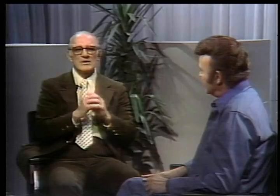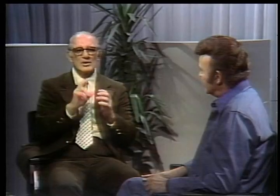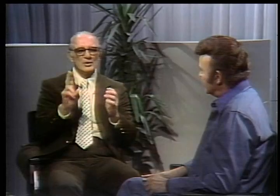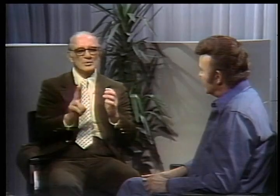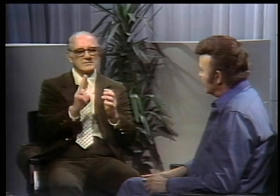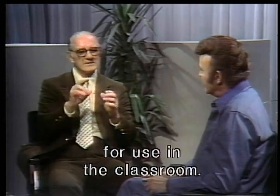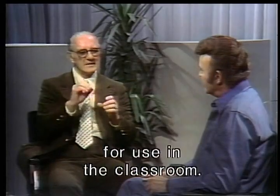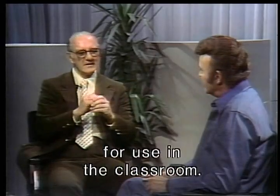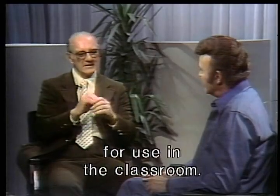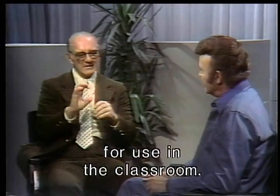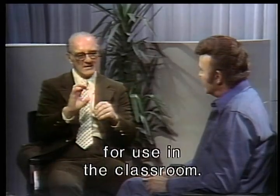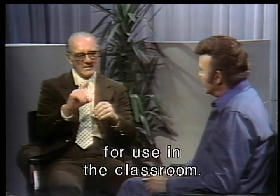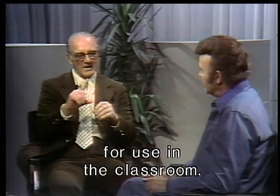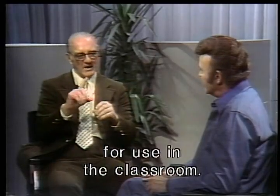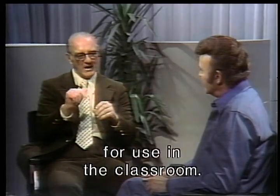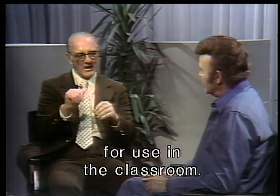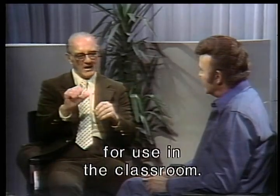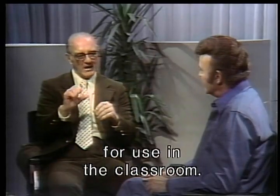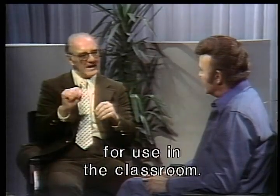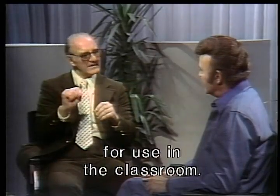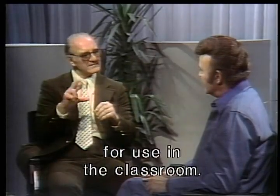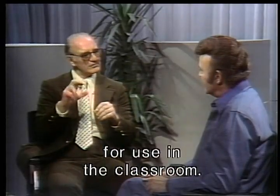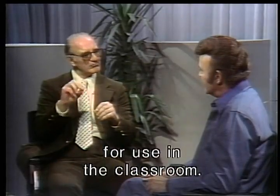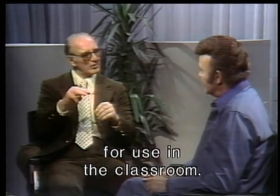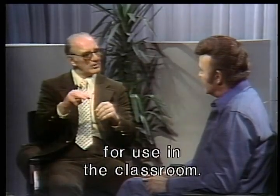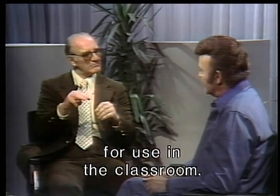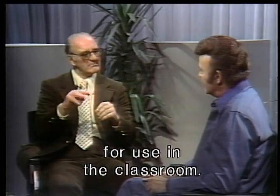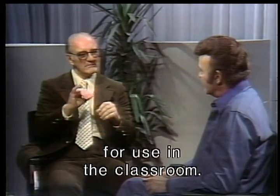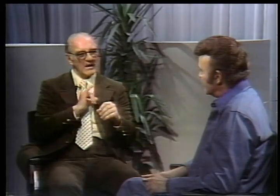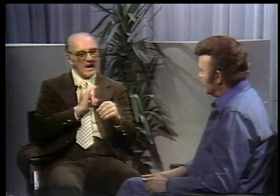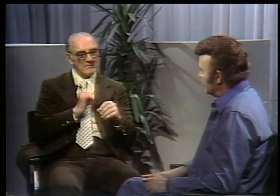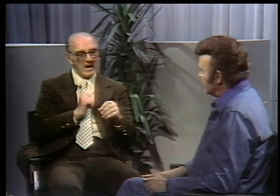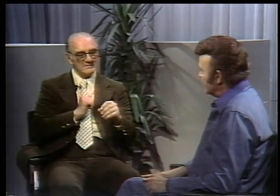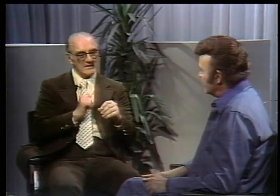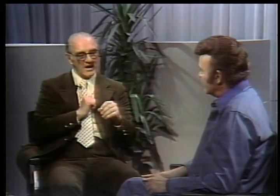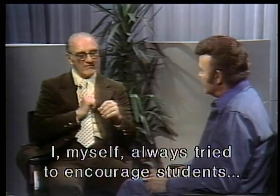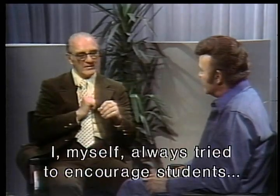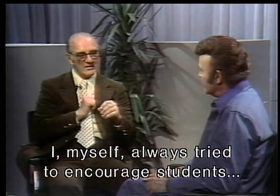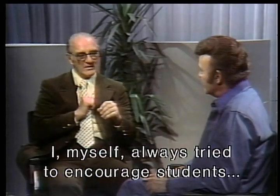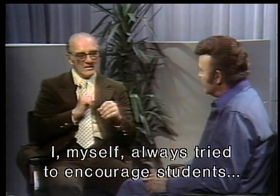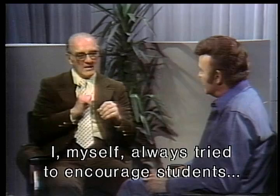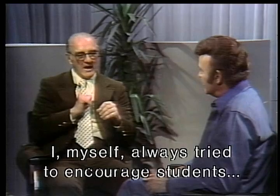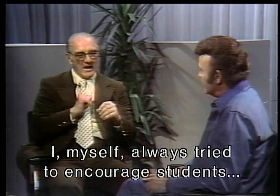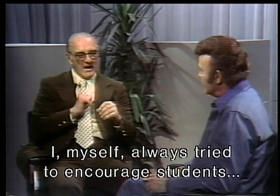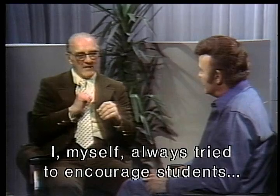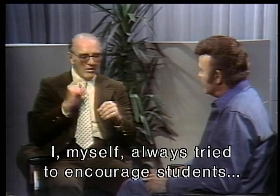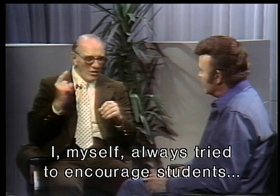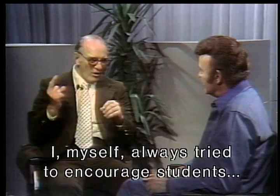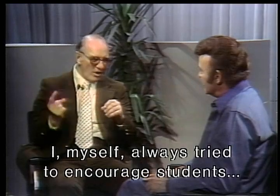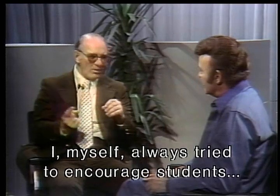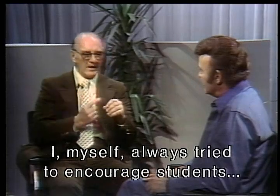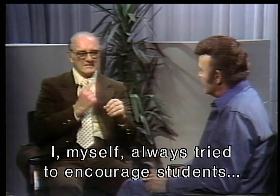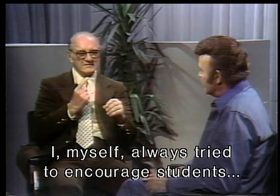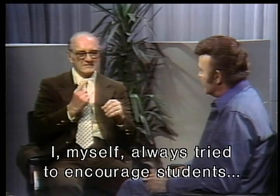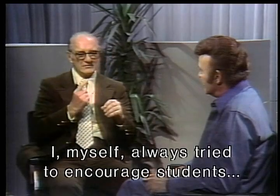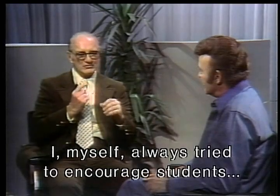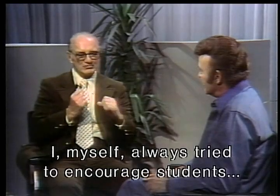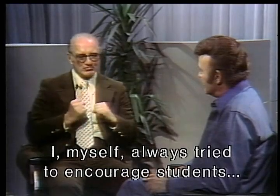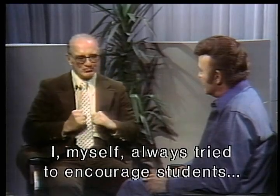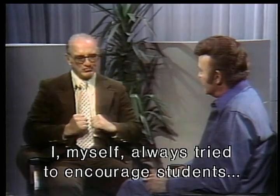use in the classroom. I myself have always